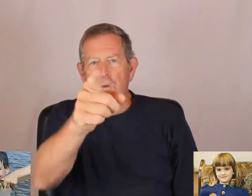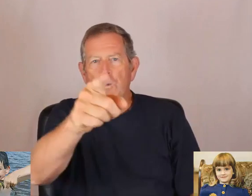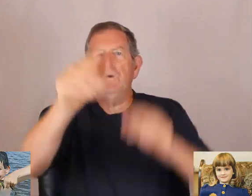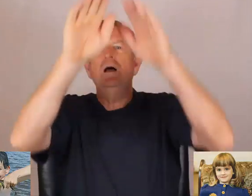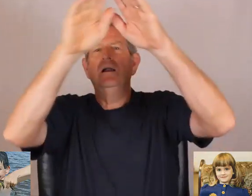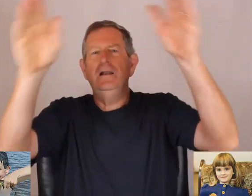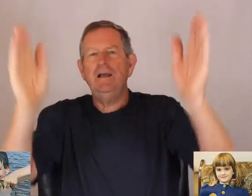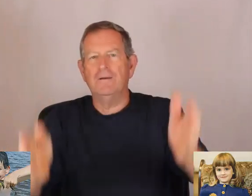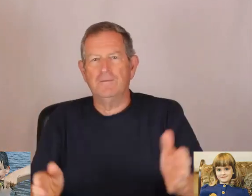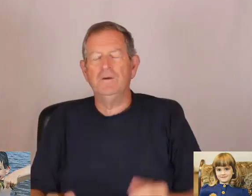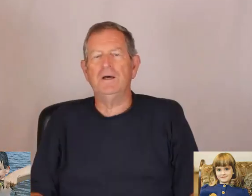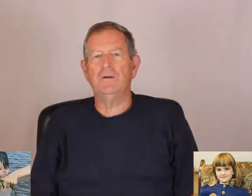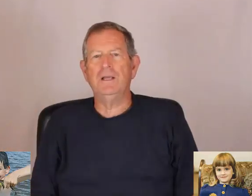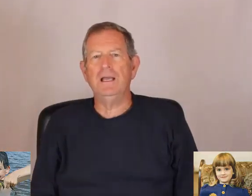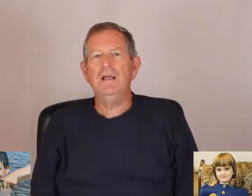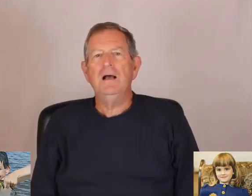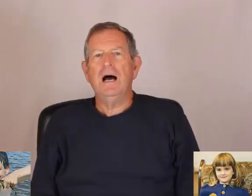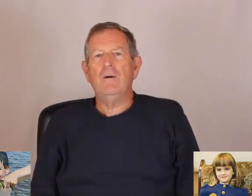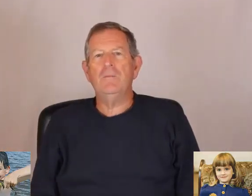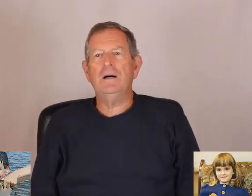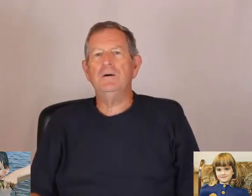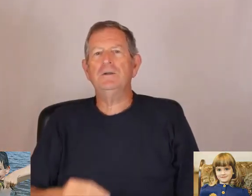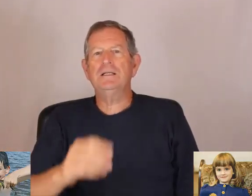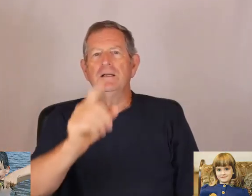You live. Good. Okay. How about...